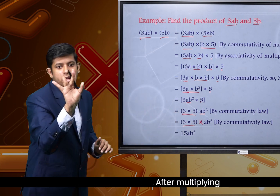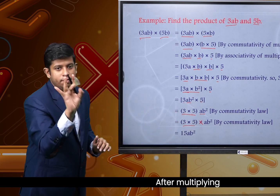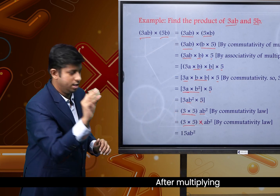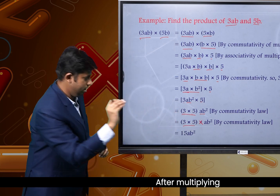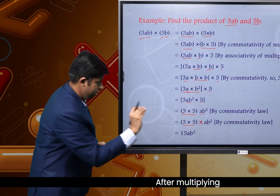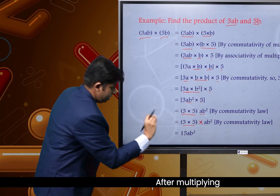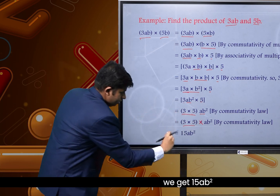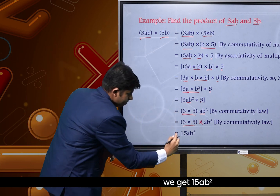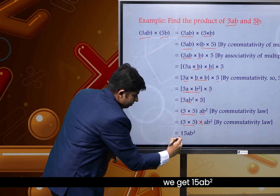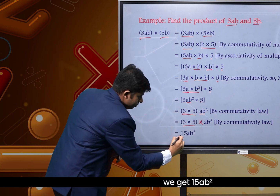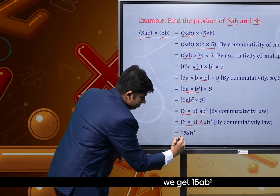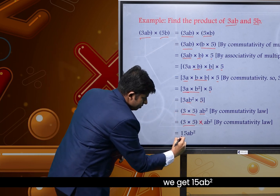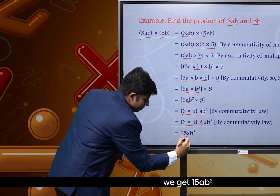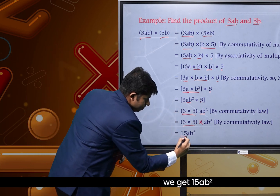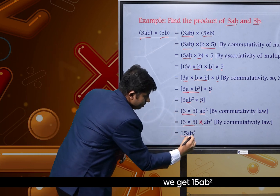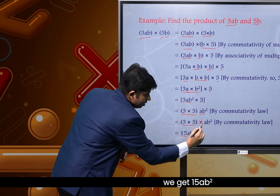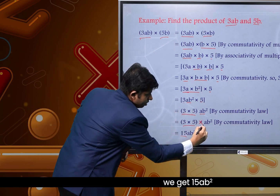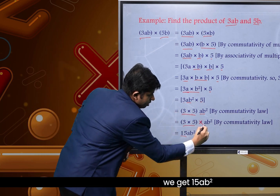After multiplying, we get 15 ab square.